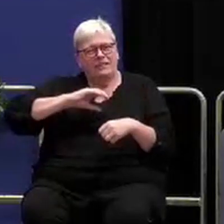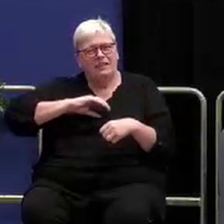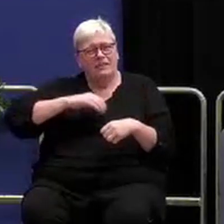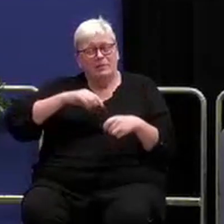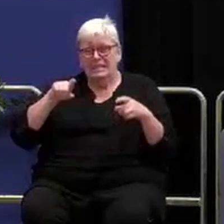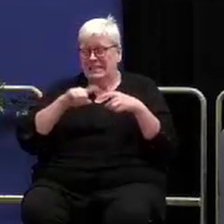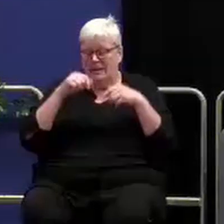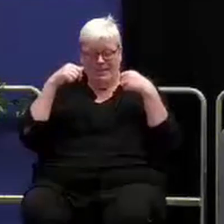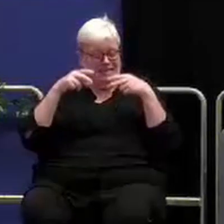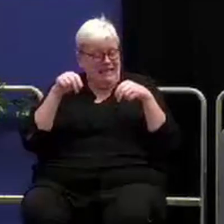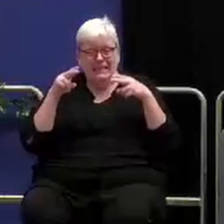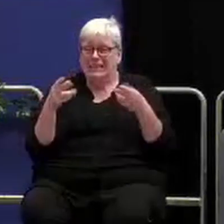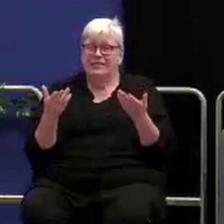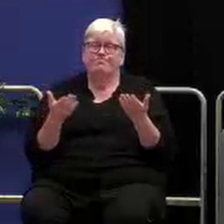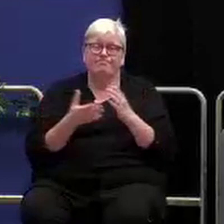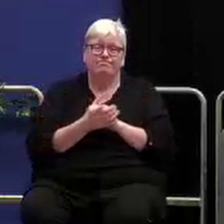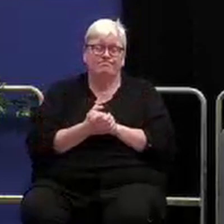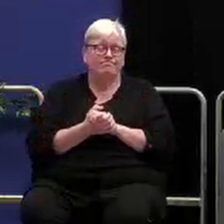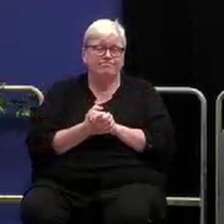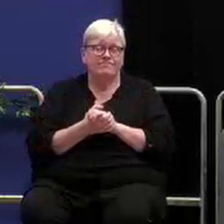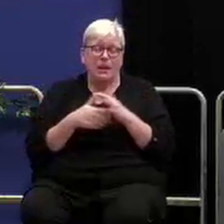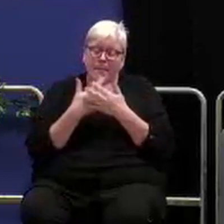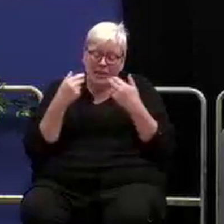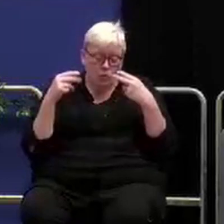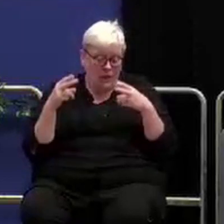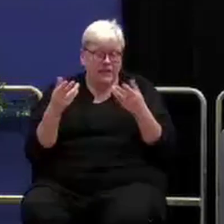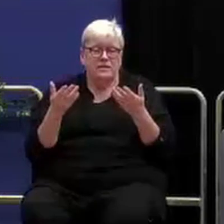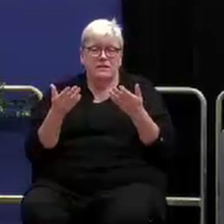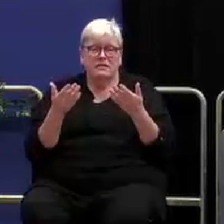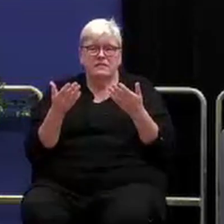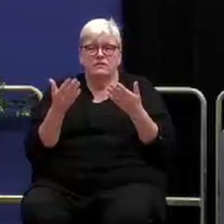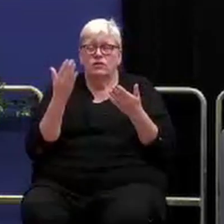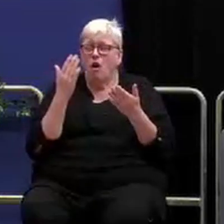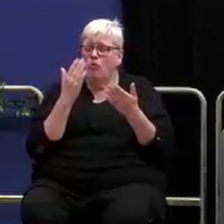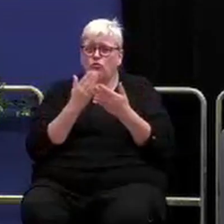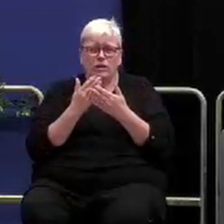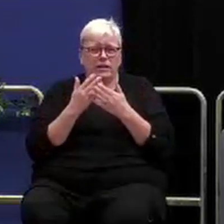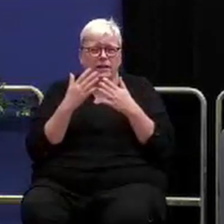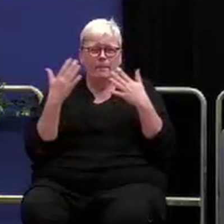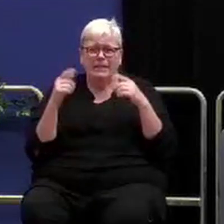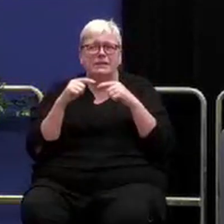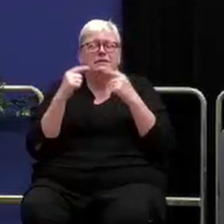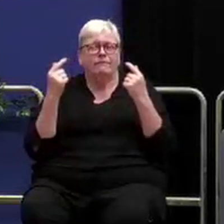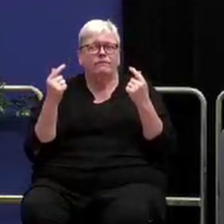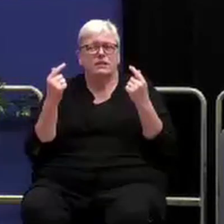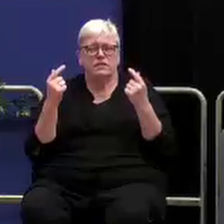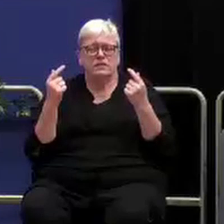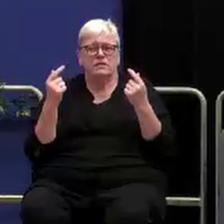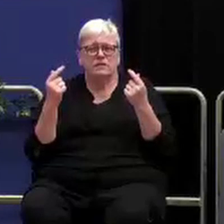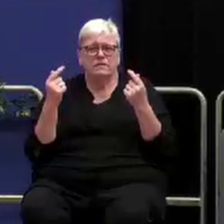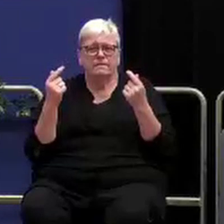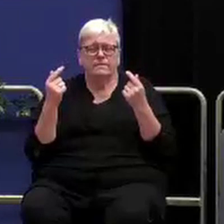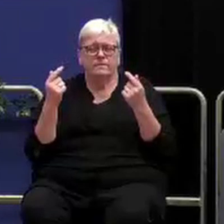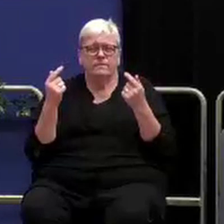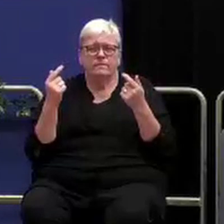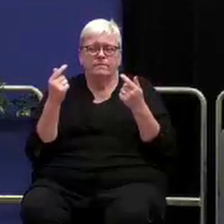techniques as fiction in many ways. So it wasn't such a huge difference as